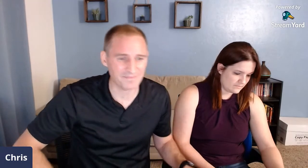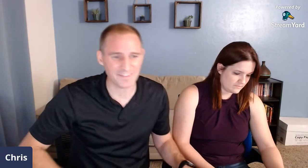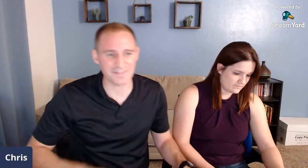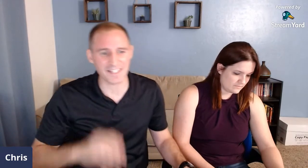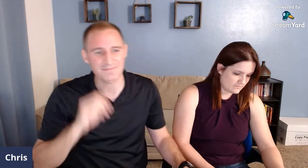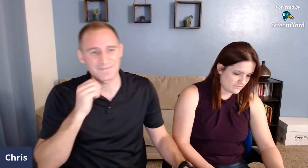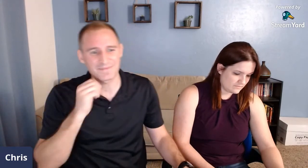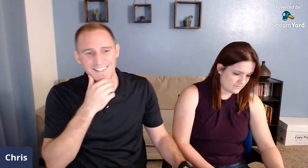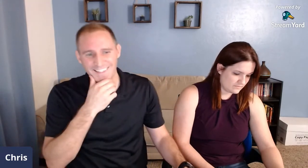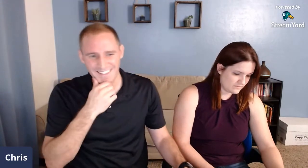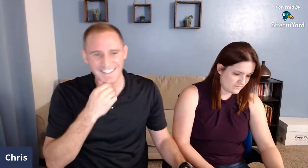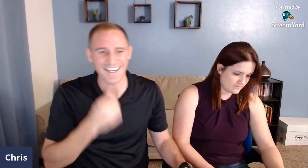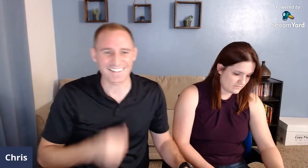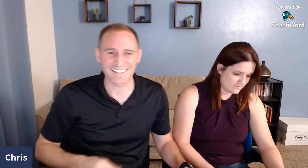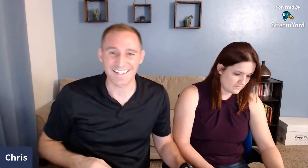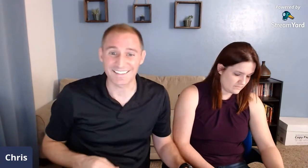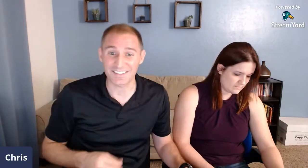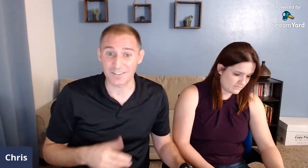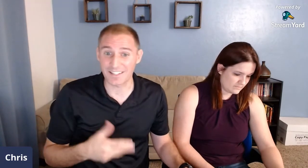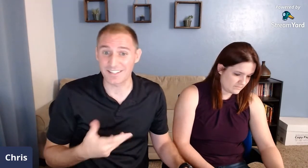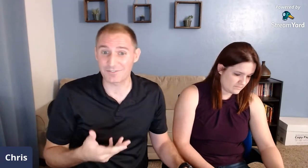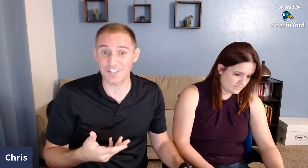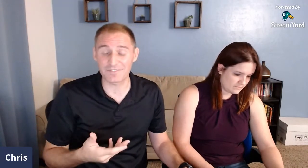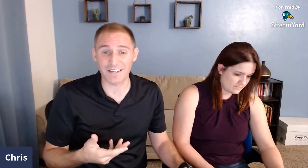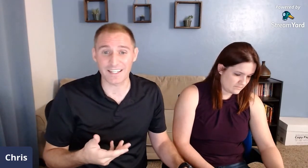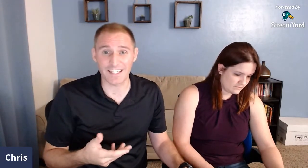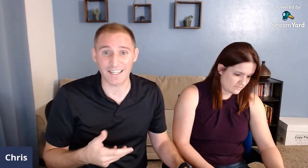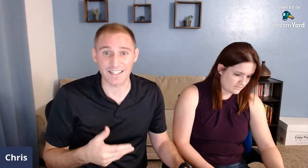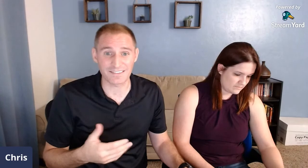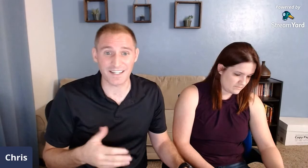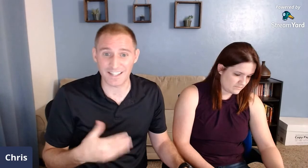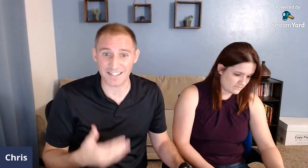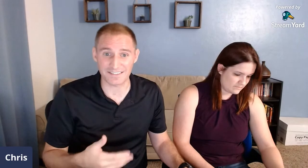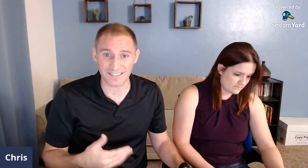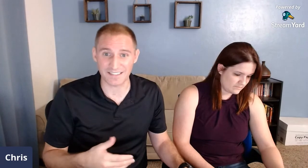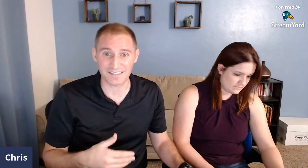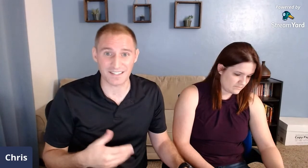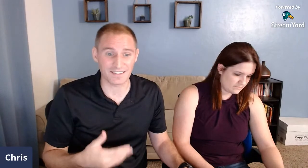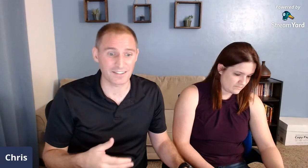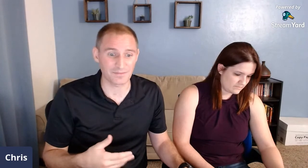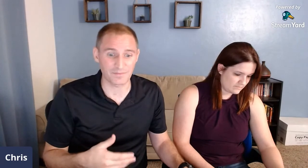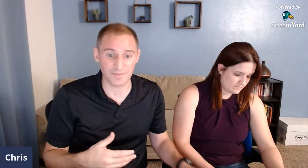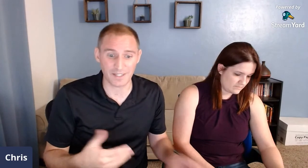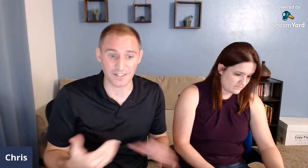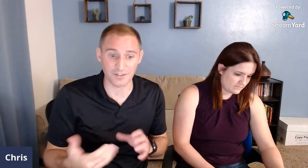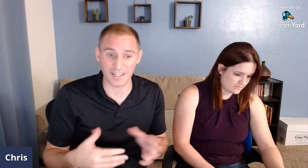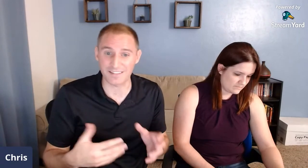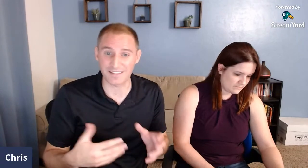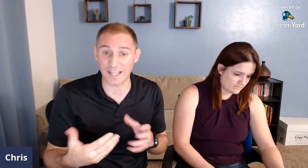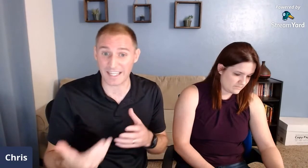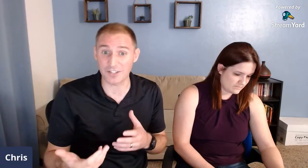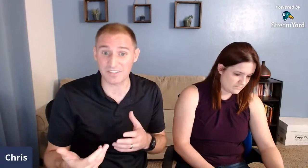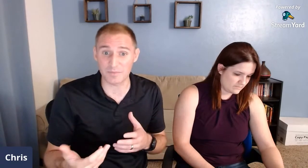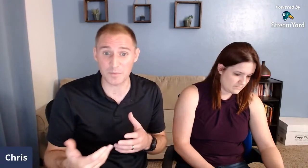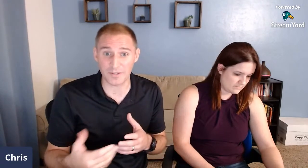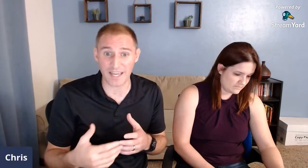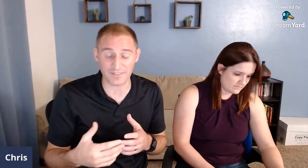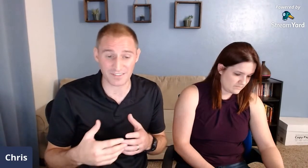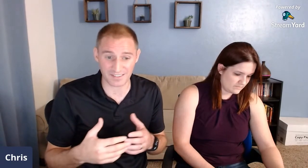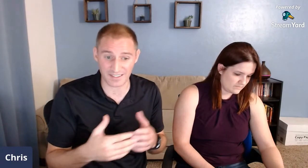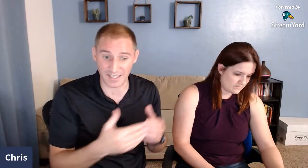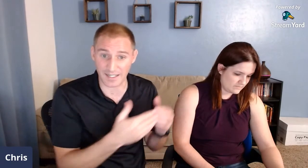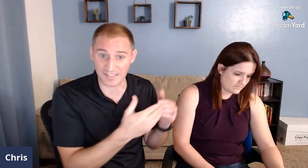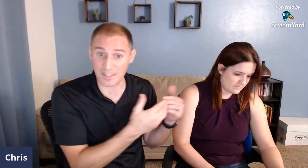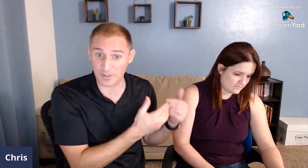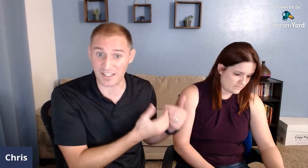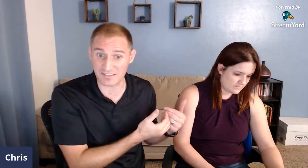Flip side. Yeah, and so he's really funny, and he's got a lot of skits that you can kind of do. And so, like, I know some people have